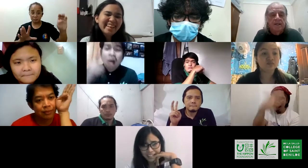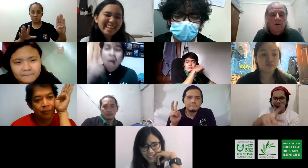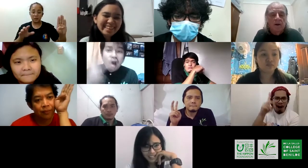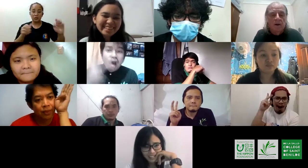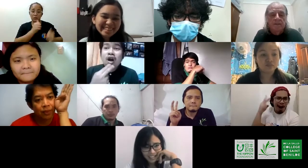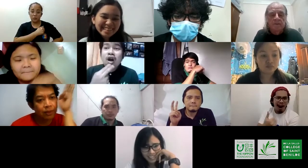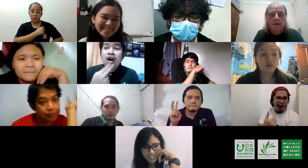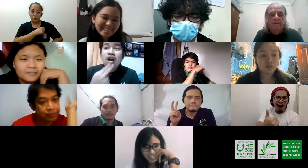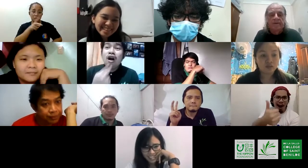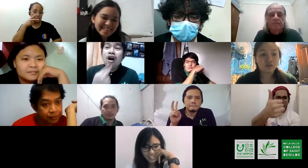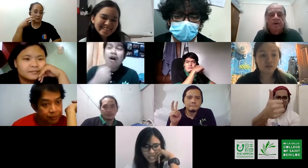B, correct.